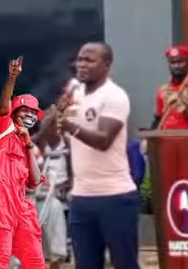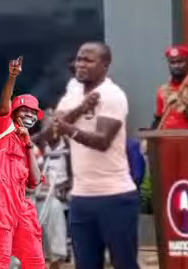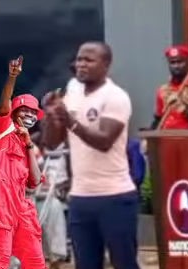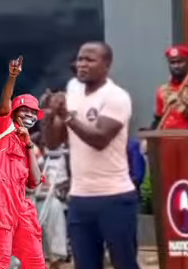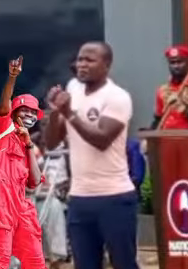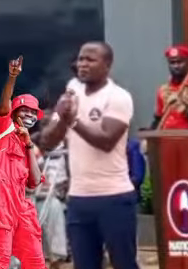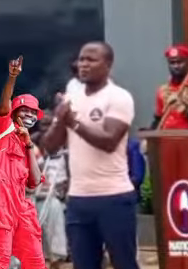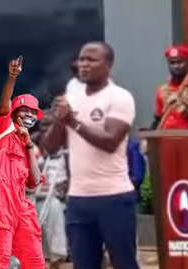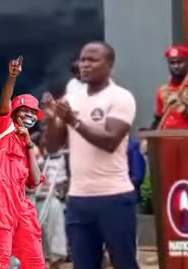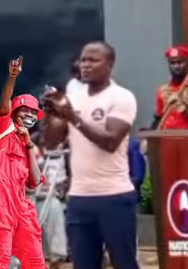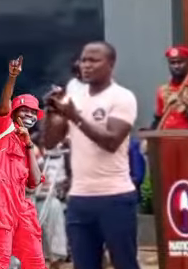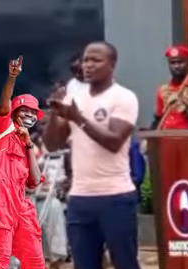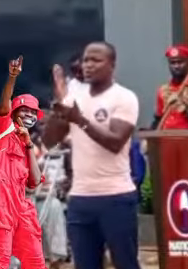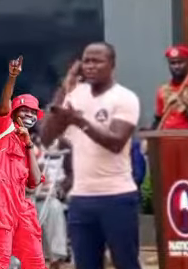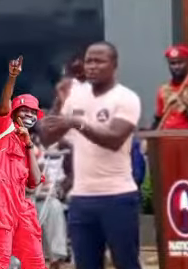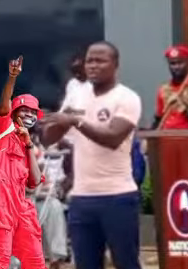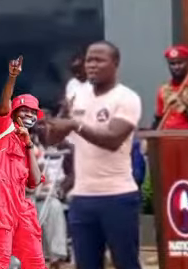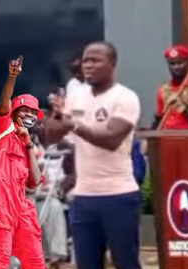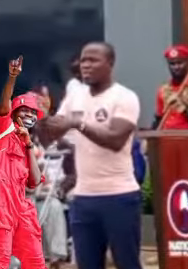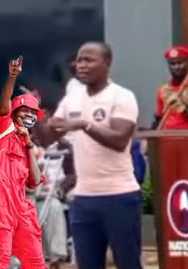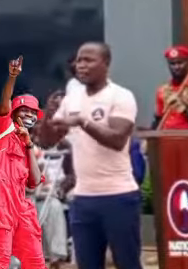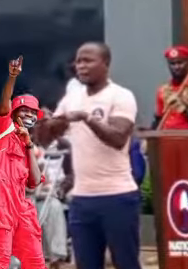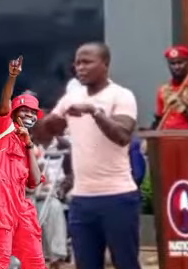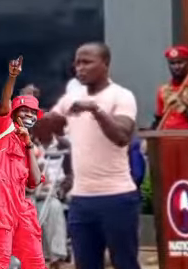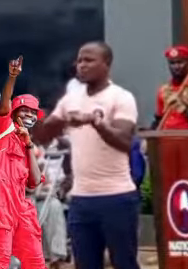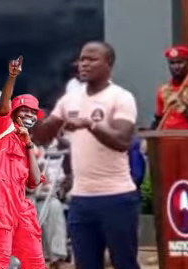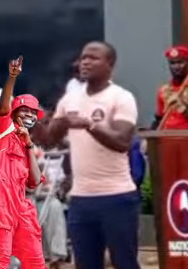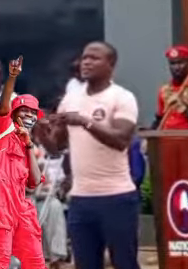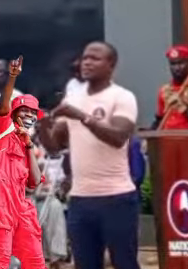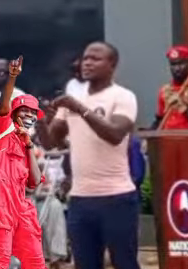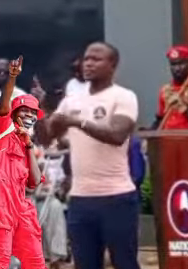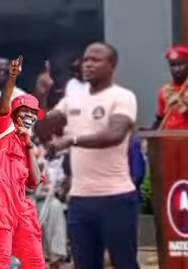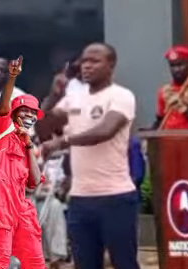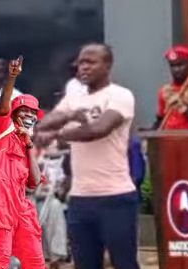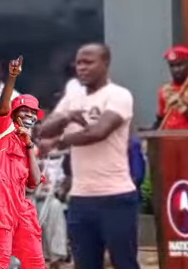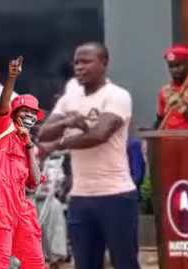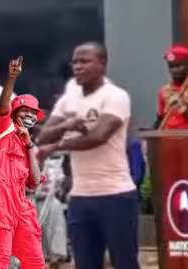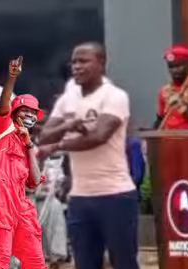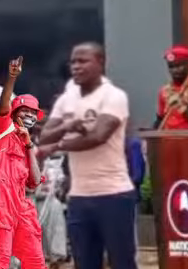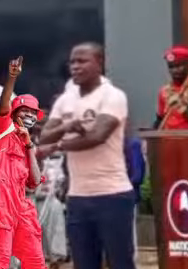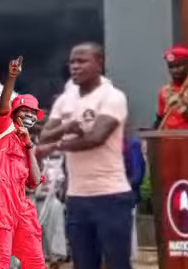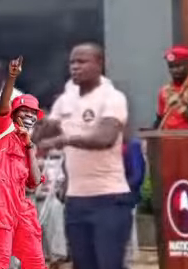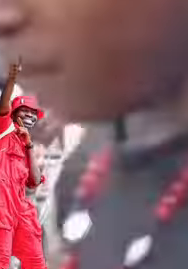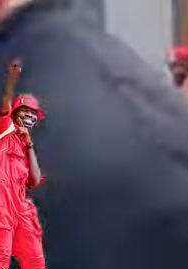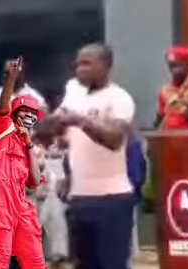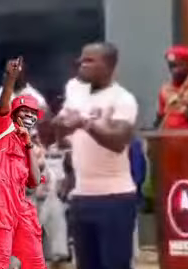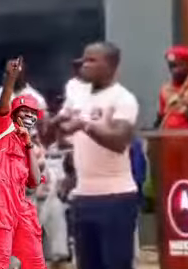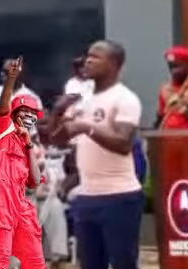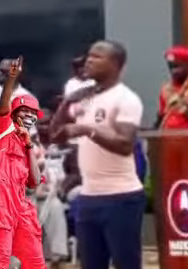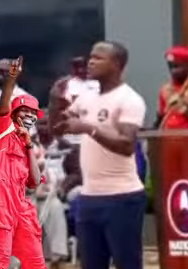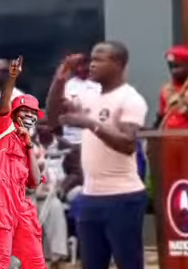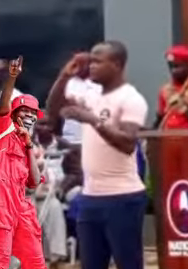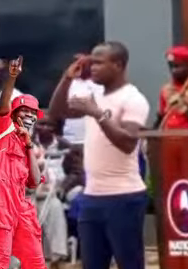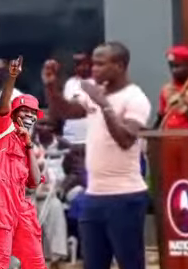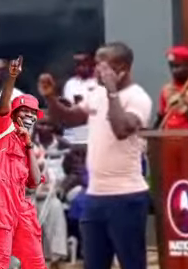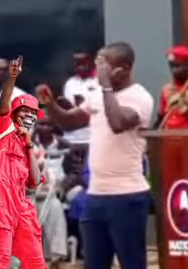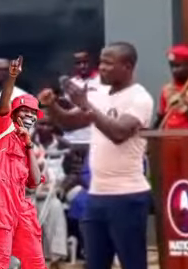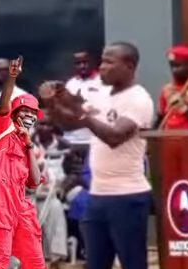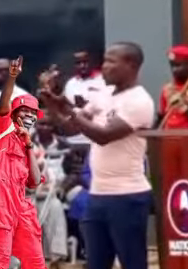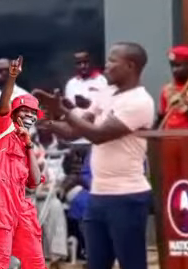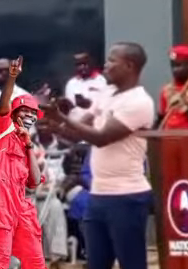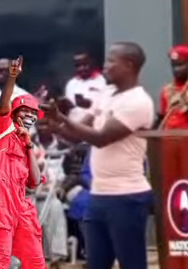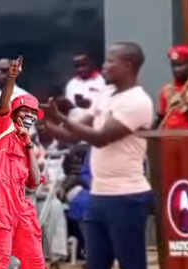of time. I mean, behind time. But today is a special day. Today I want to salute